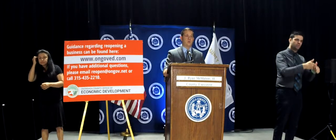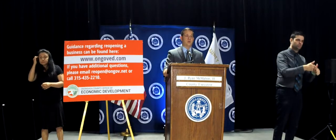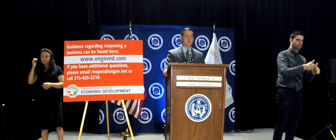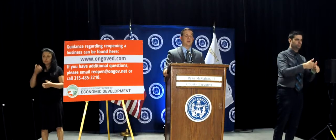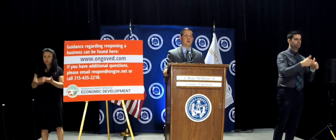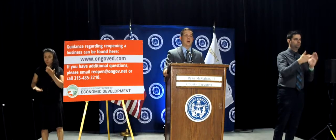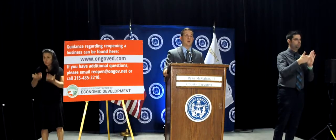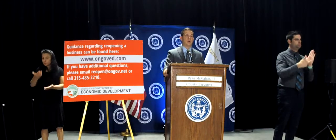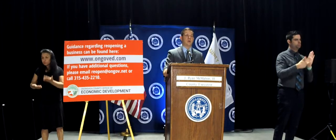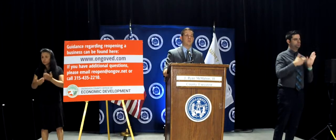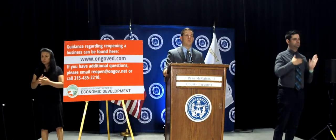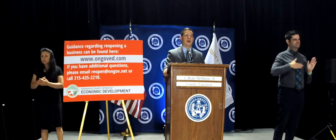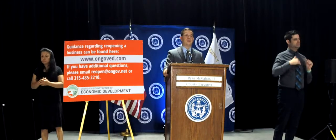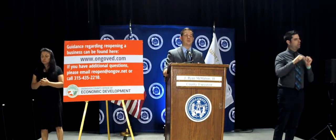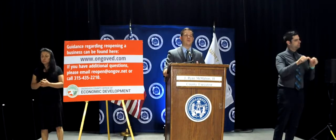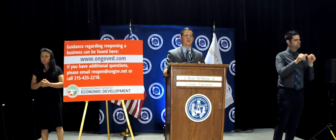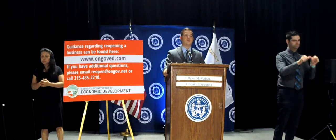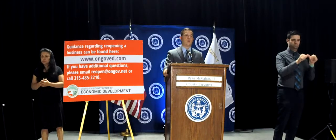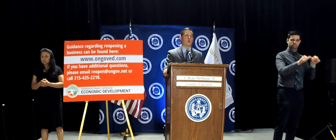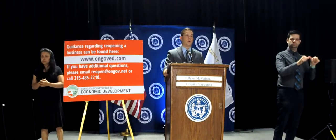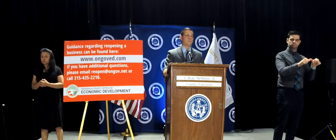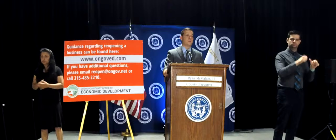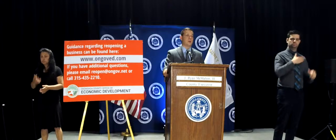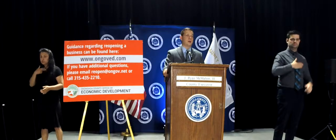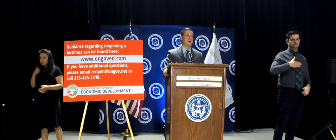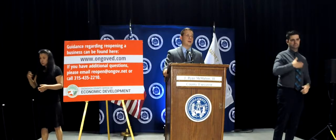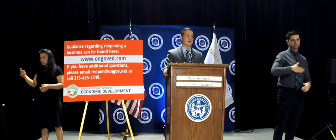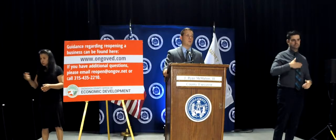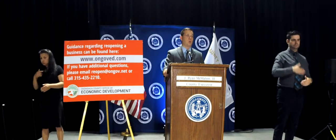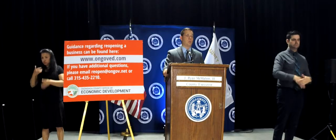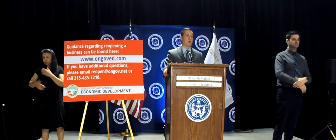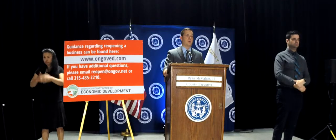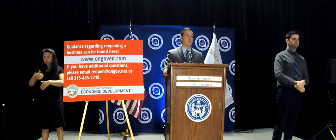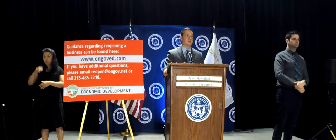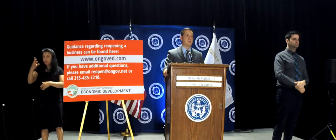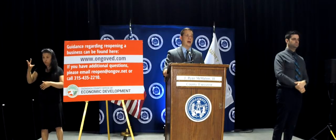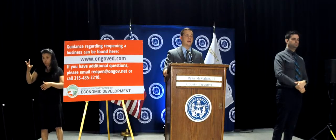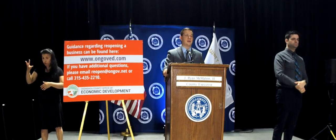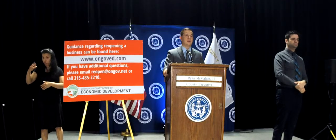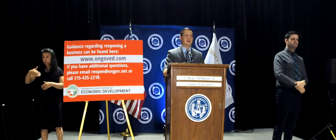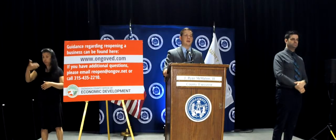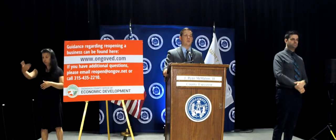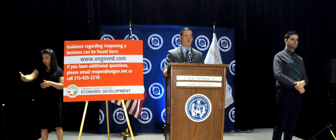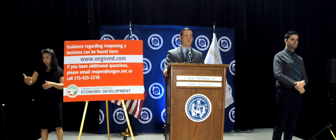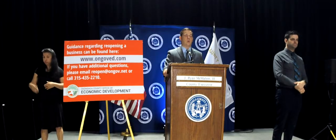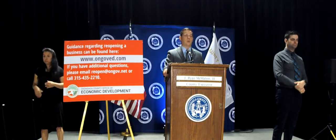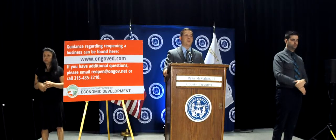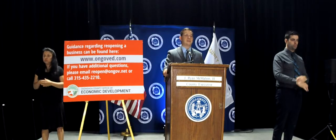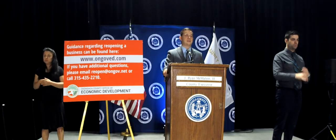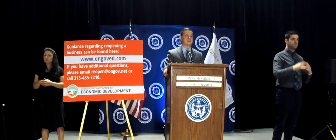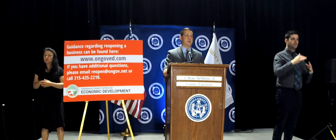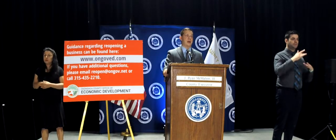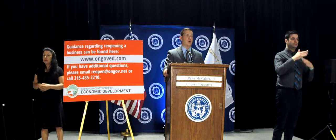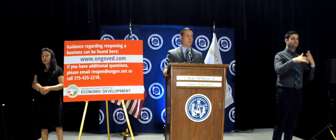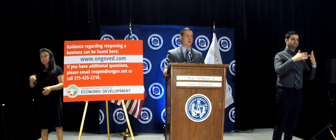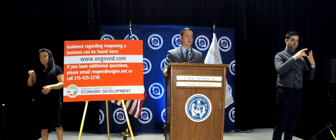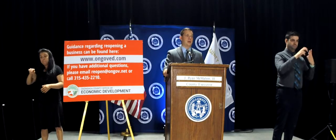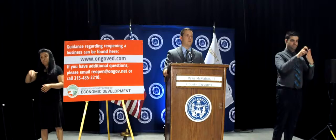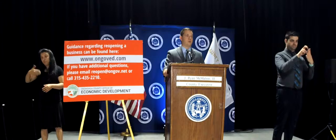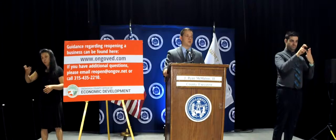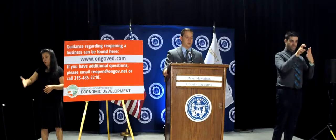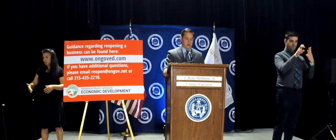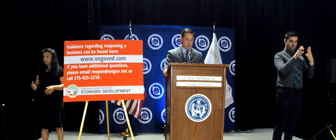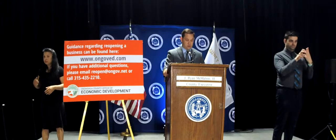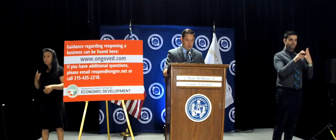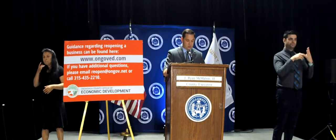so that we can quickly move on to phase 4 and get more and more liberties back and get more and more businesses back opening